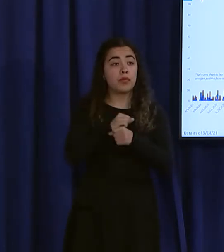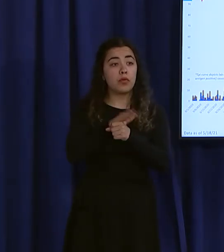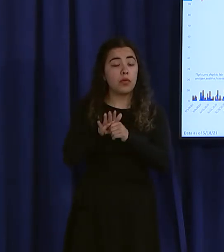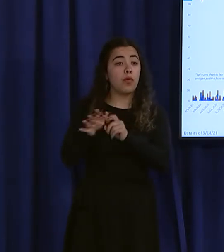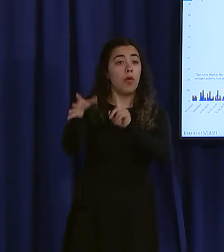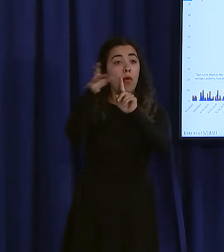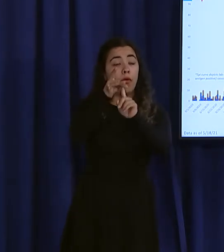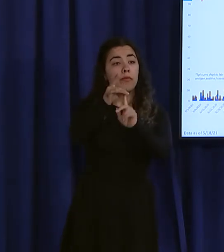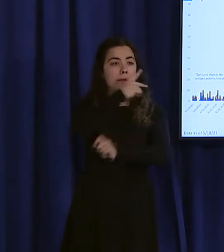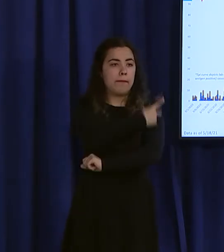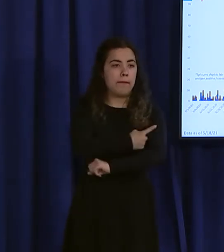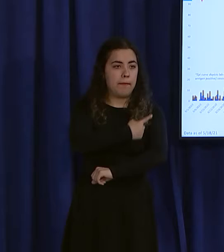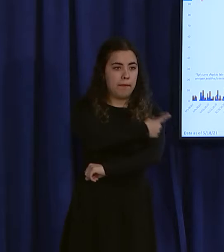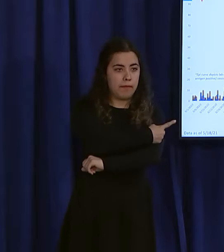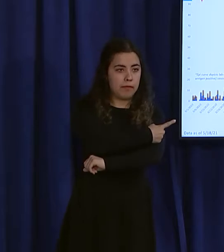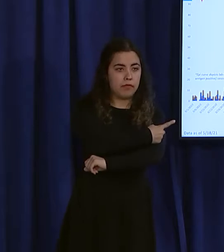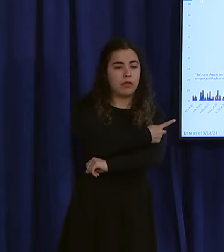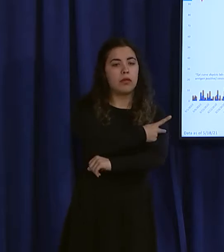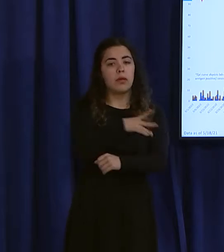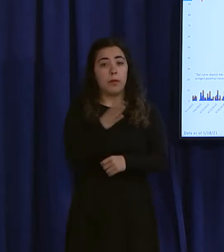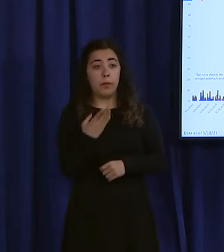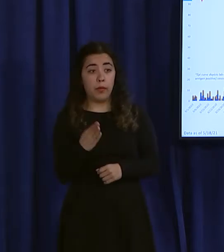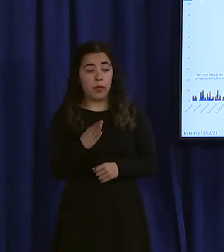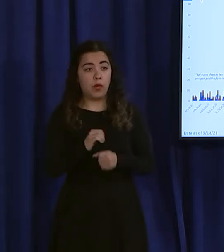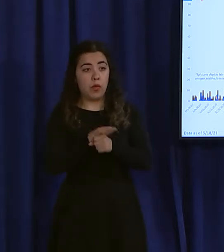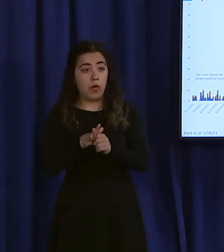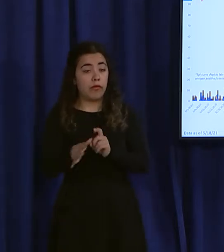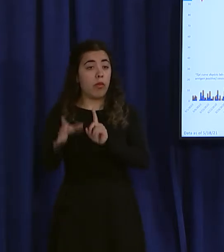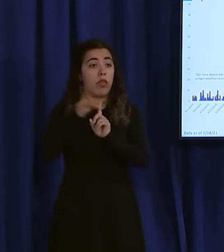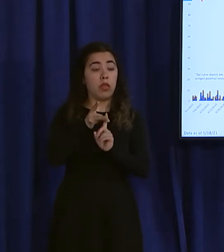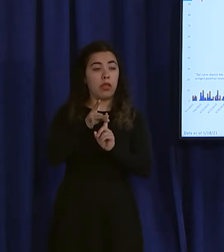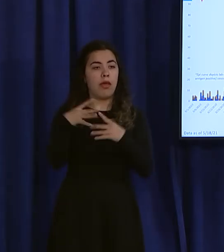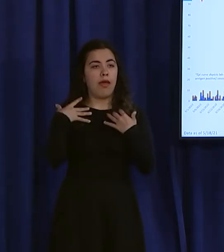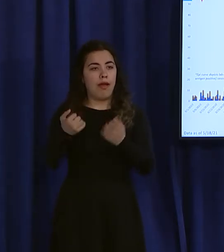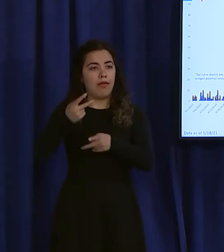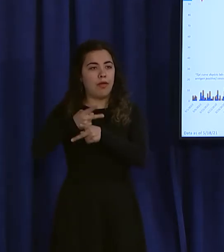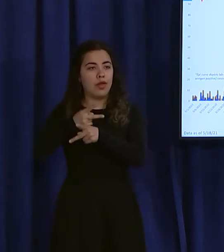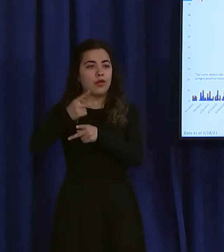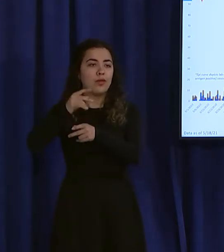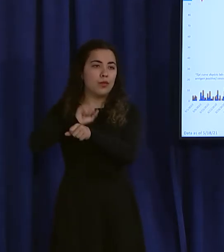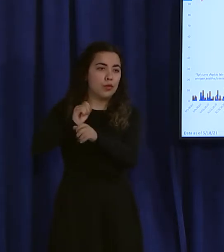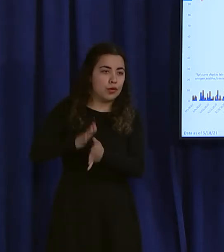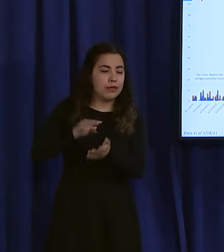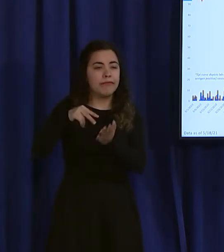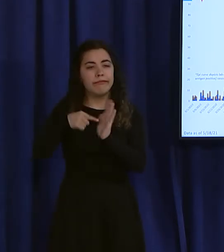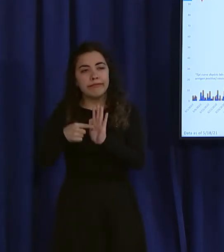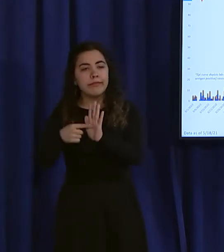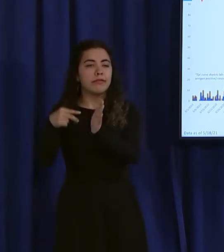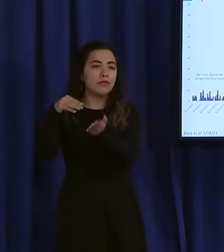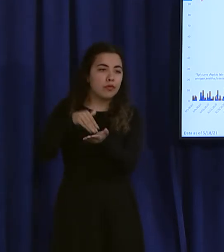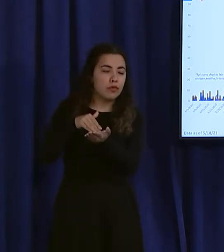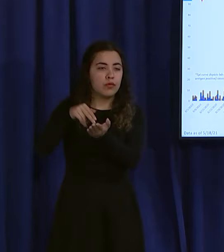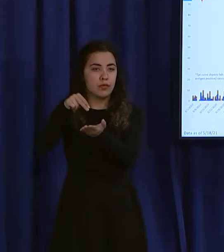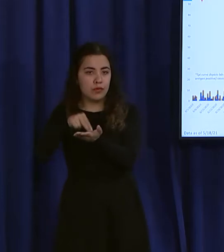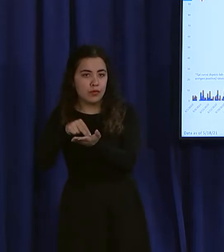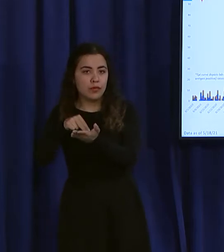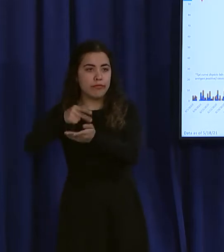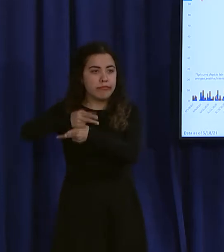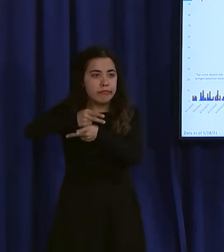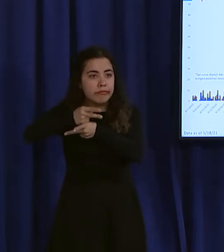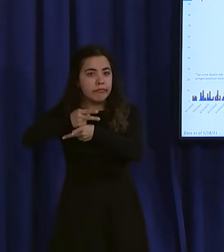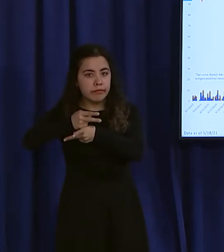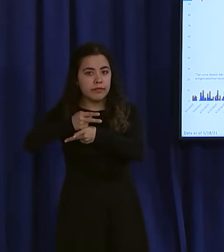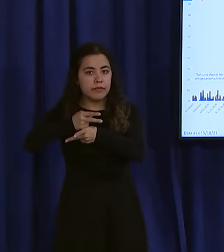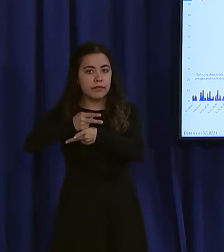in healthcare workers. And you can see that those red V's are when we came in partnering with pharmacies and did